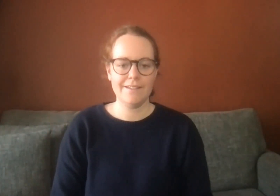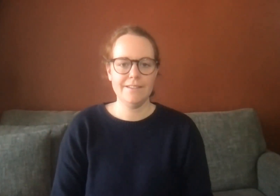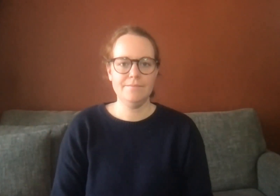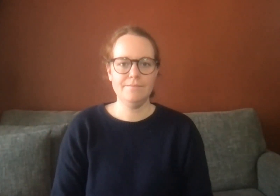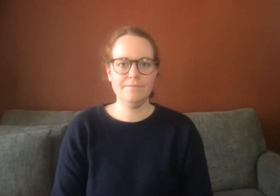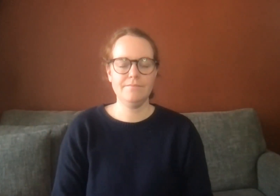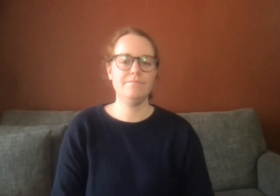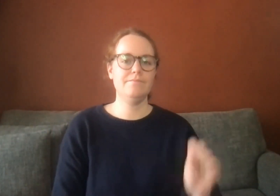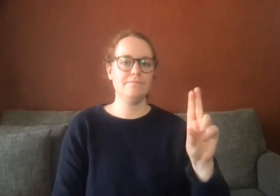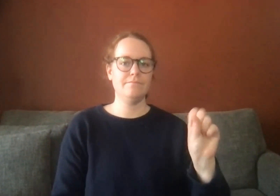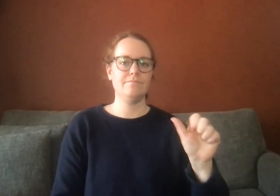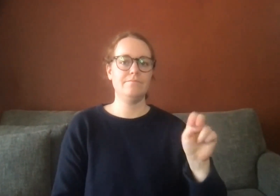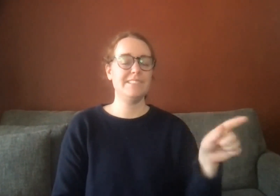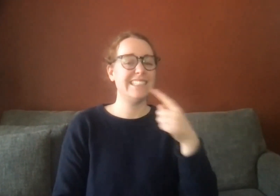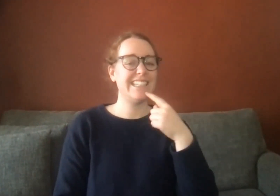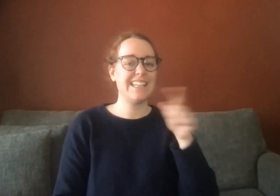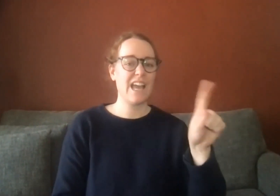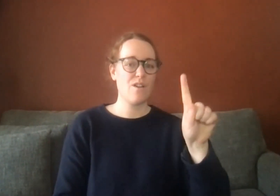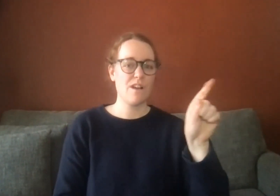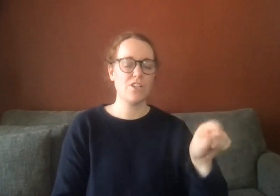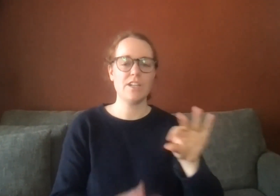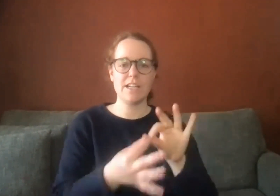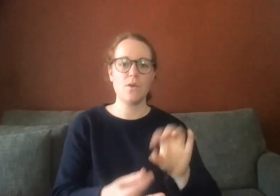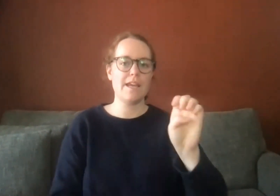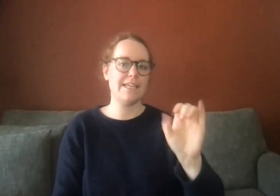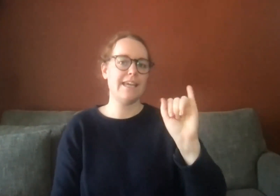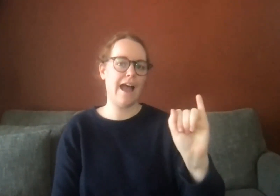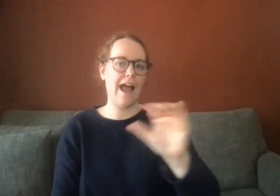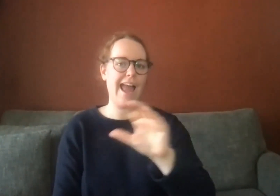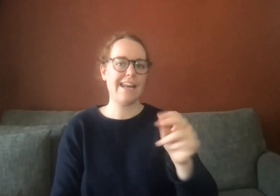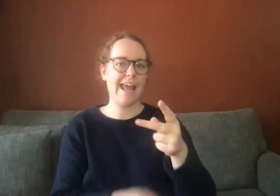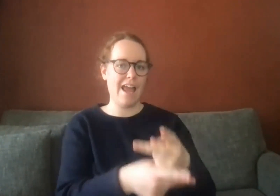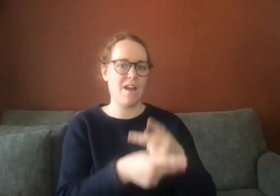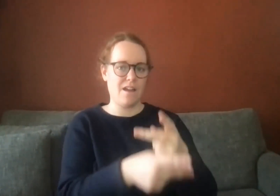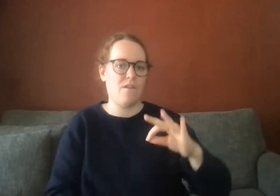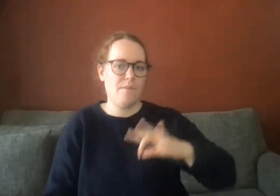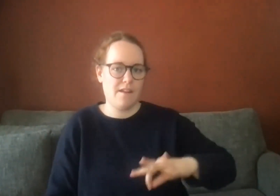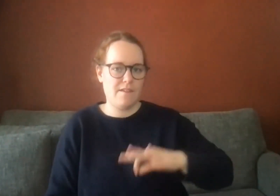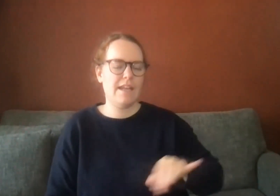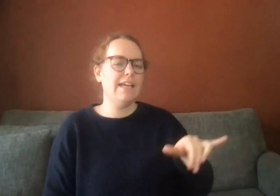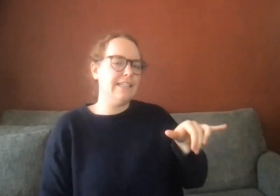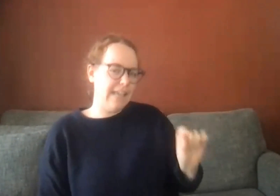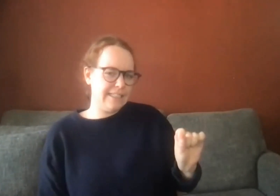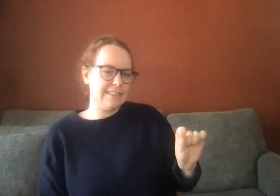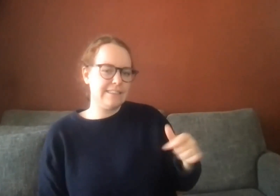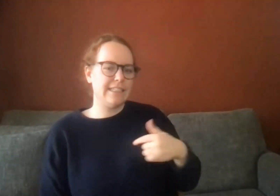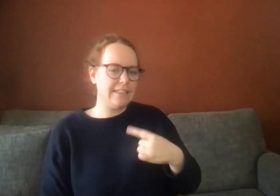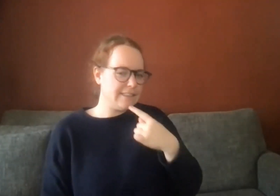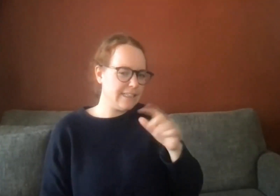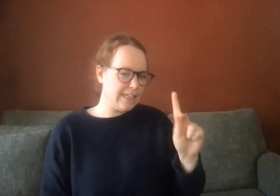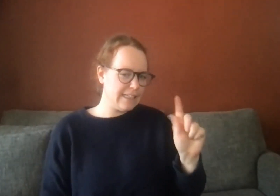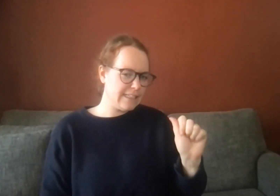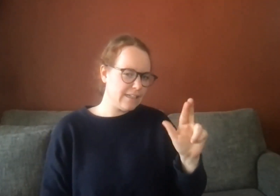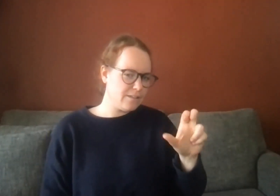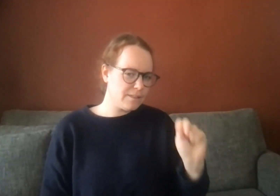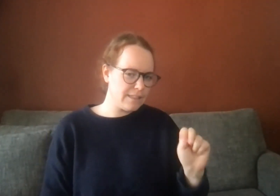Stephanie, there was a question there about EI and caregiver benefits. Yes, I was going to say Karen's question. Yeah, so Susan, can you